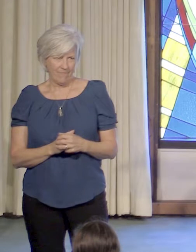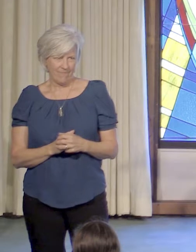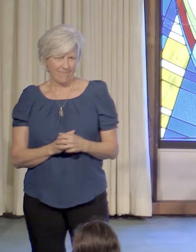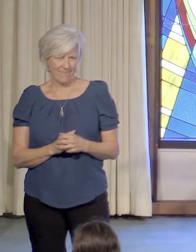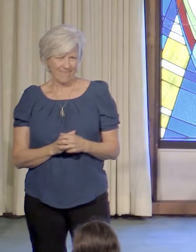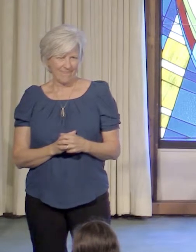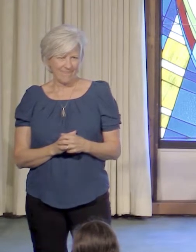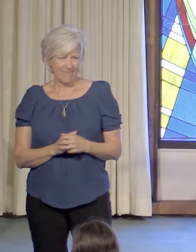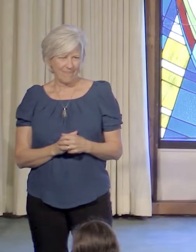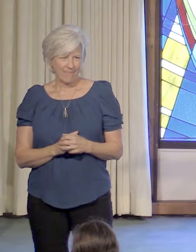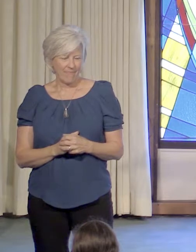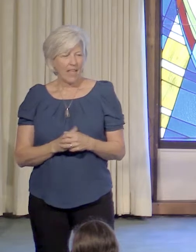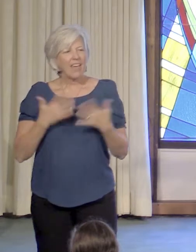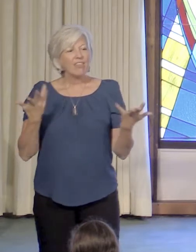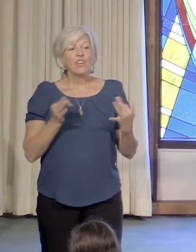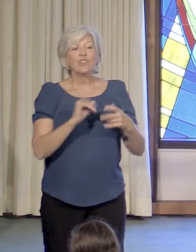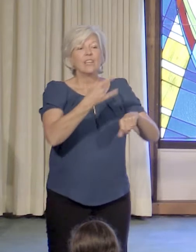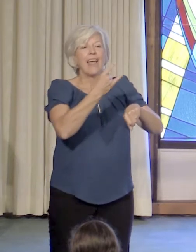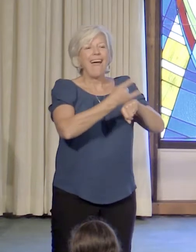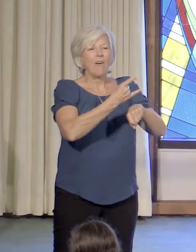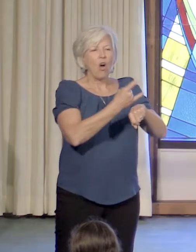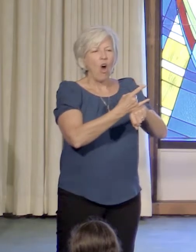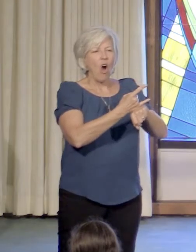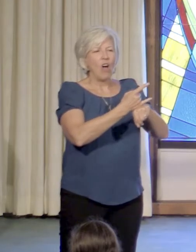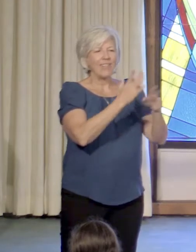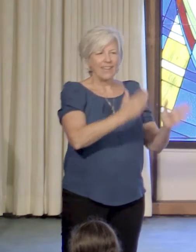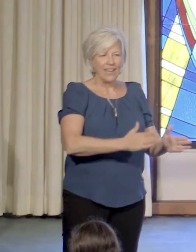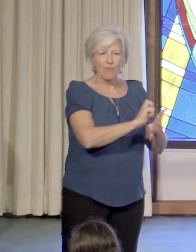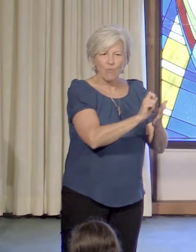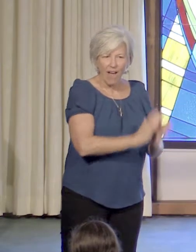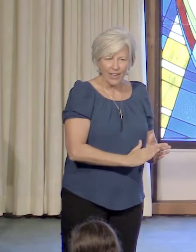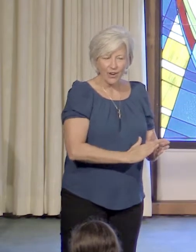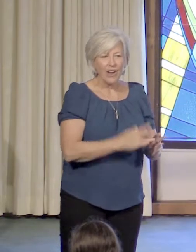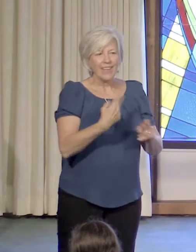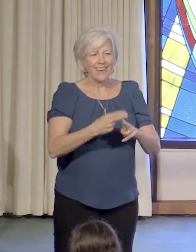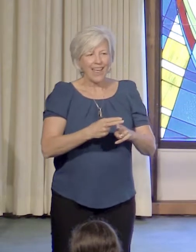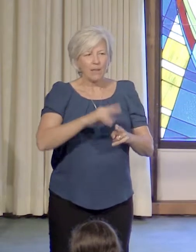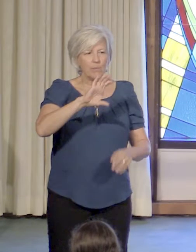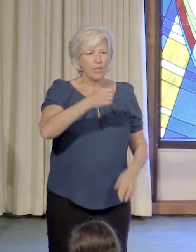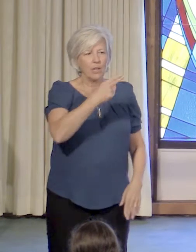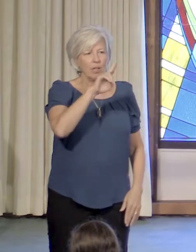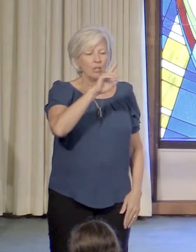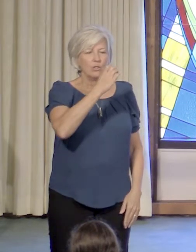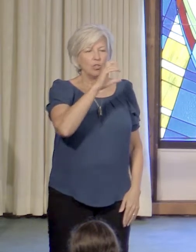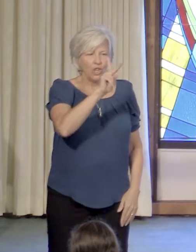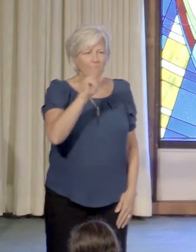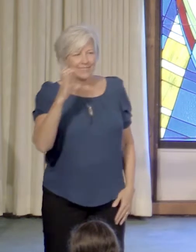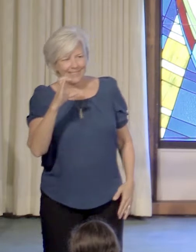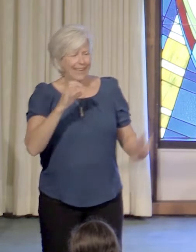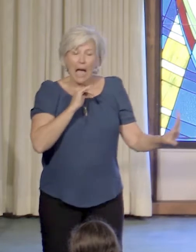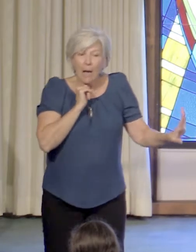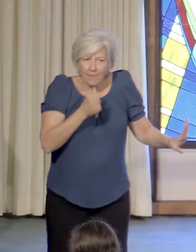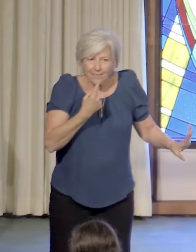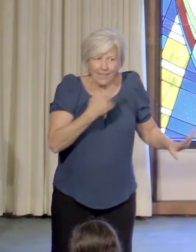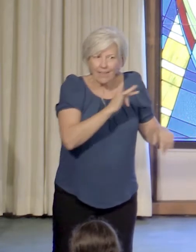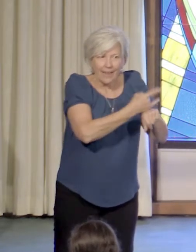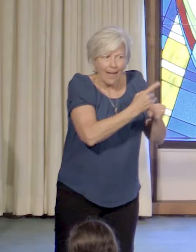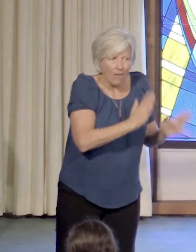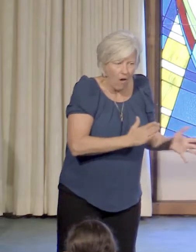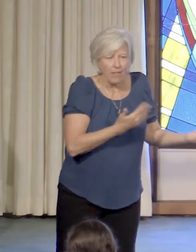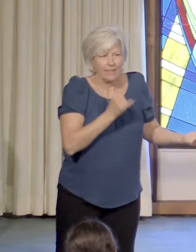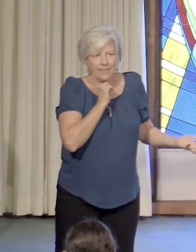There's an alcoholic writer named Chuck C. I'm not saying alcoholic is a kind of a bad thing. It's just that's the kind of the